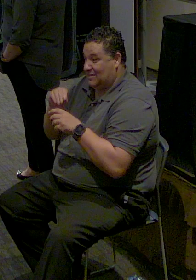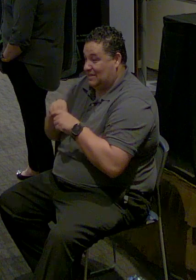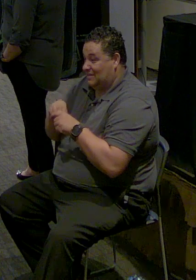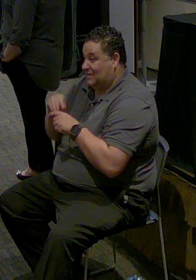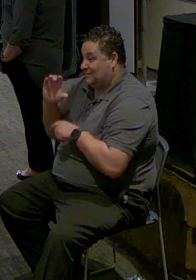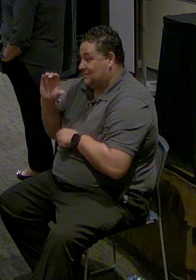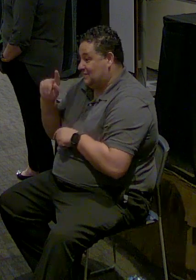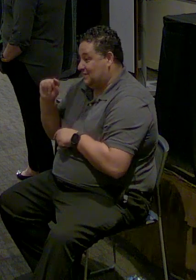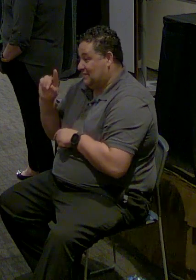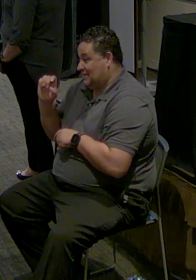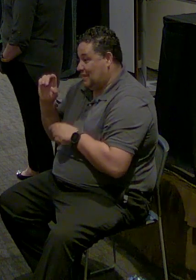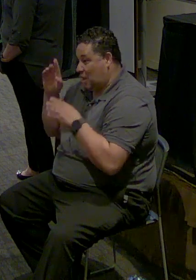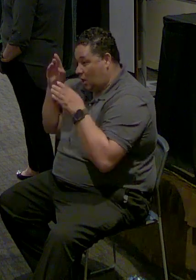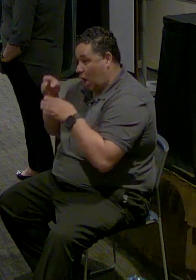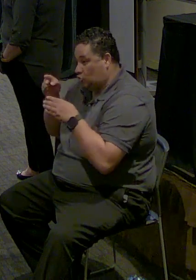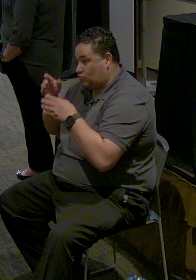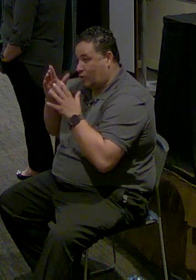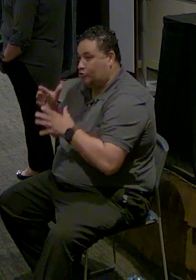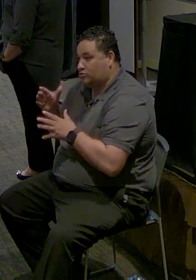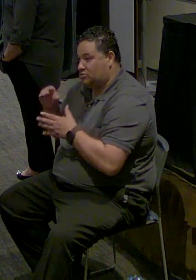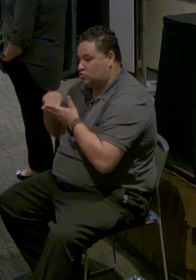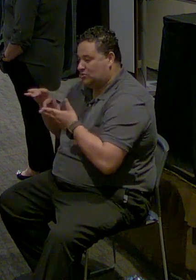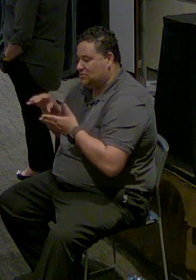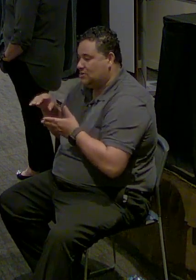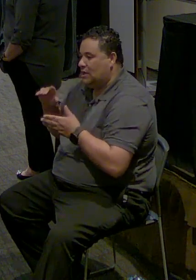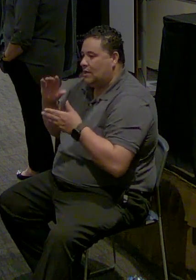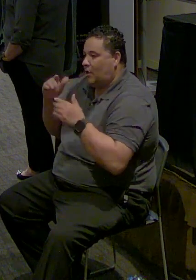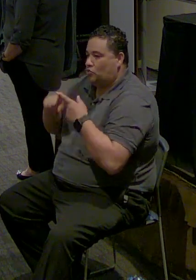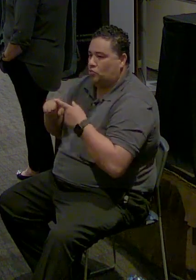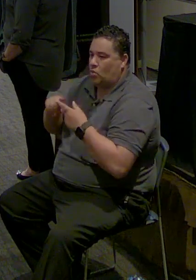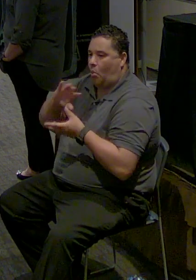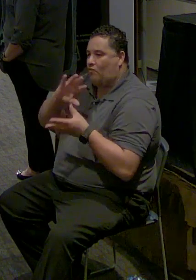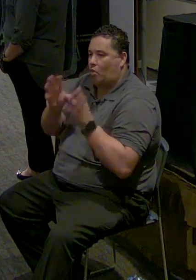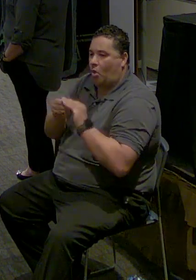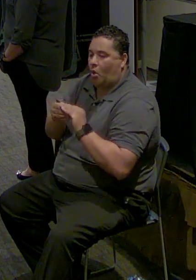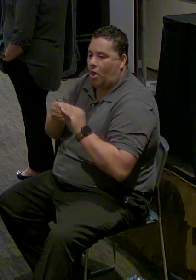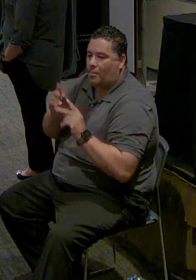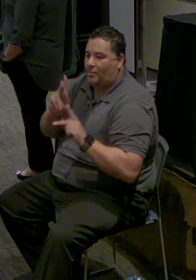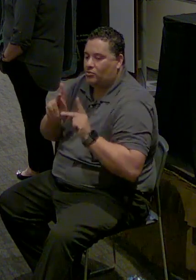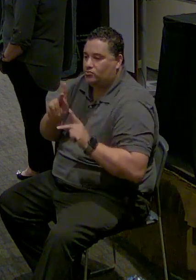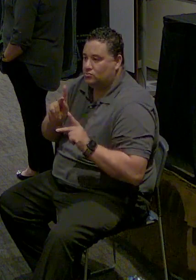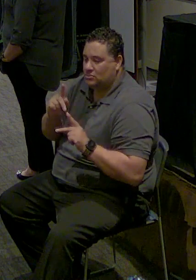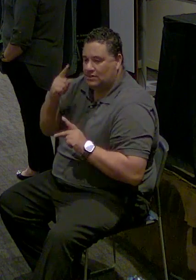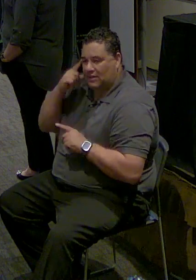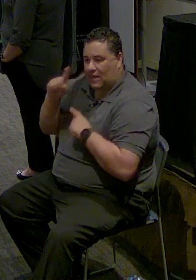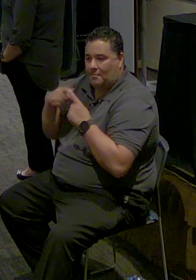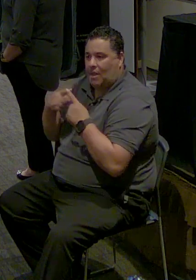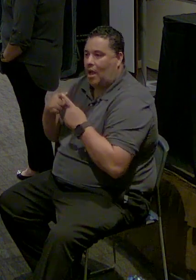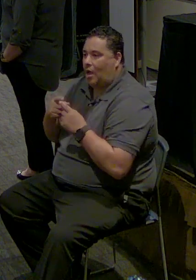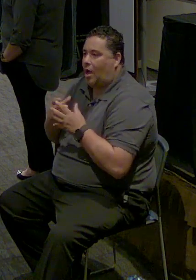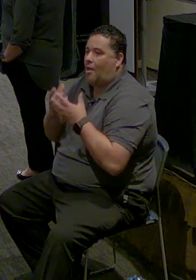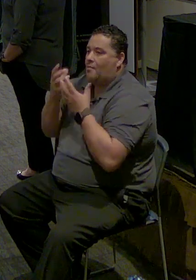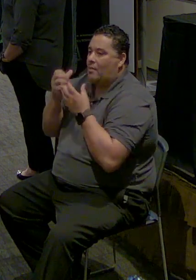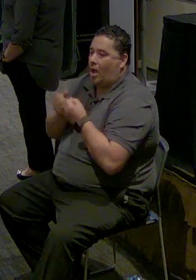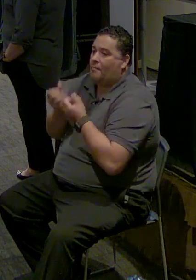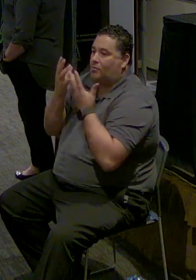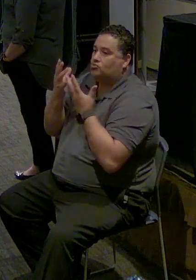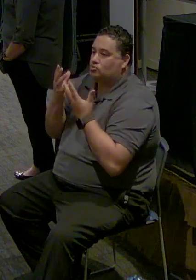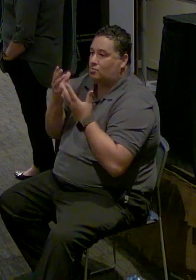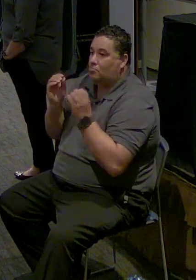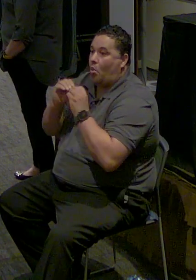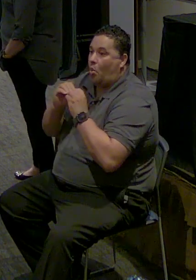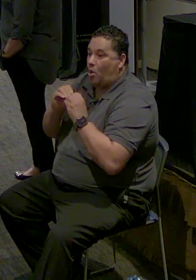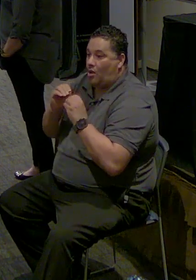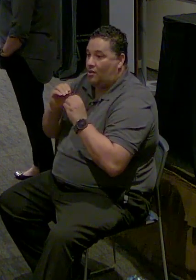concentrators as opposed to the overall population. Think about how much greater that gap would be if